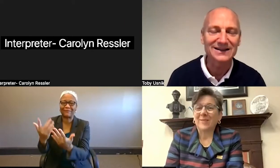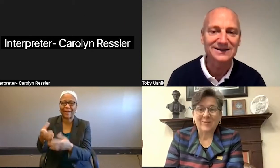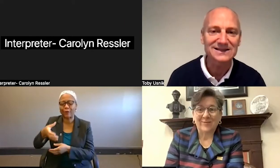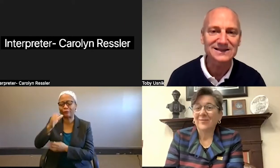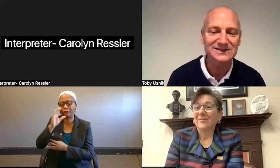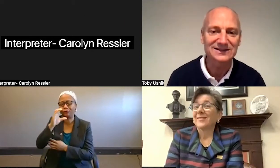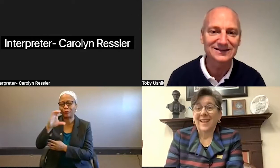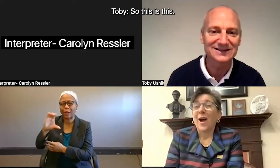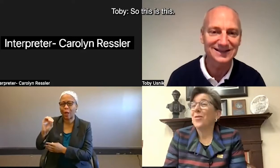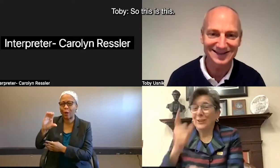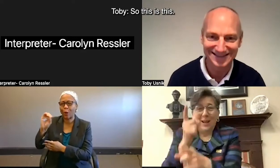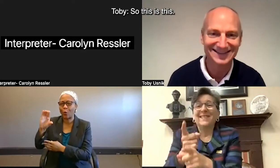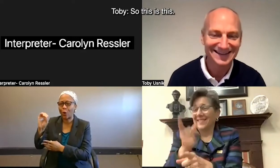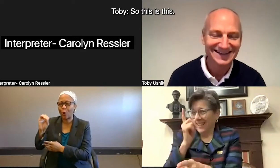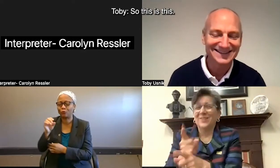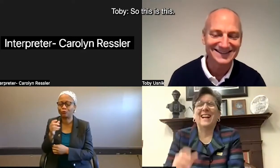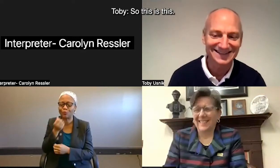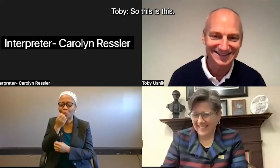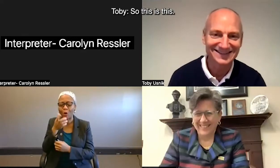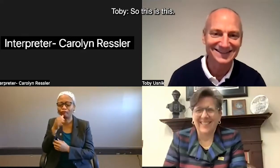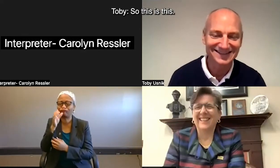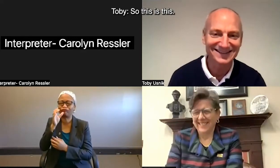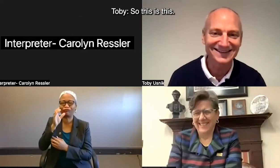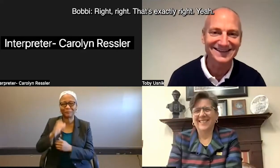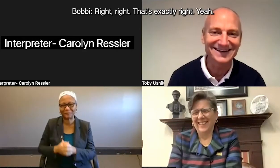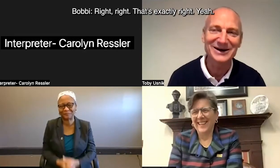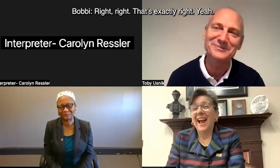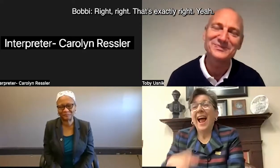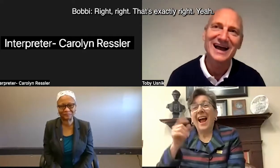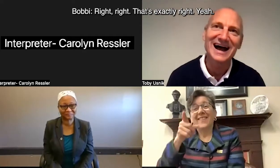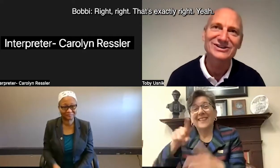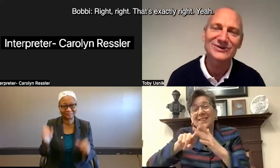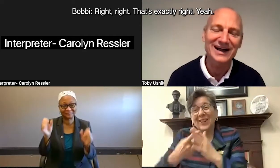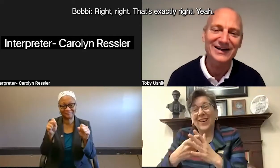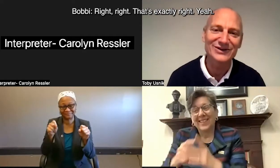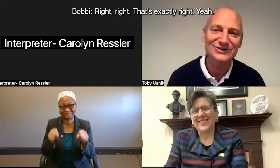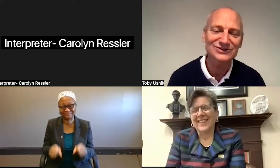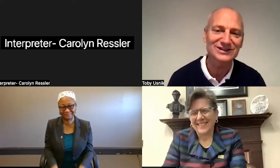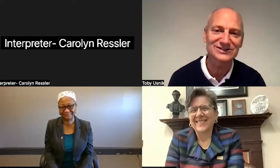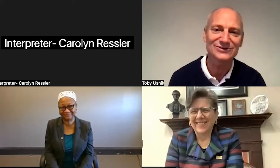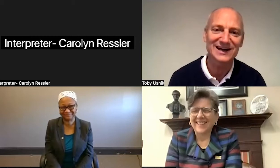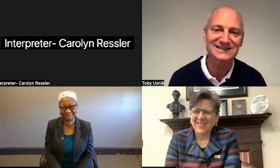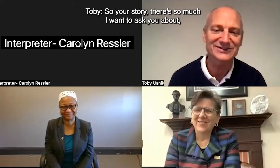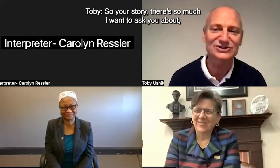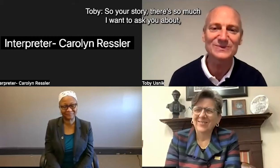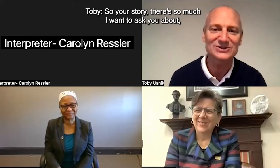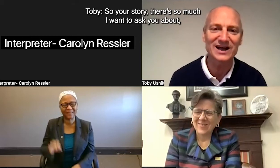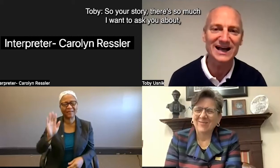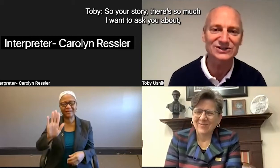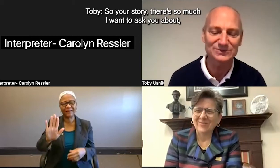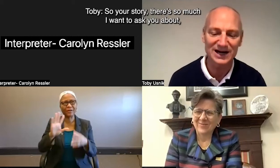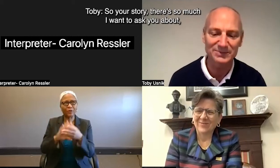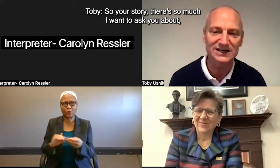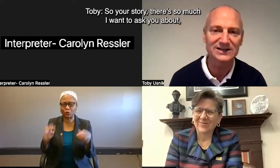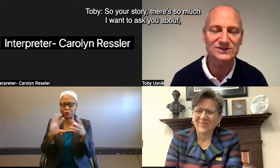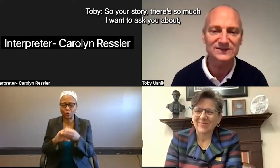this is exactly right. Yeah. So your story, there's so much I want